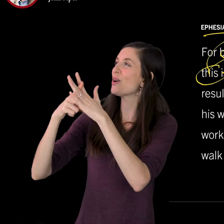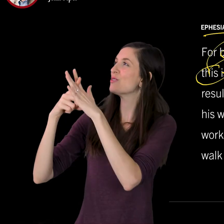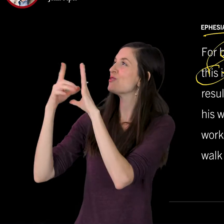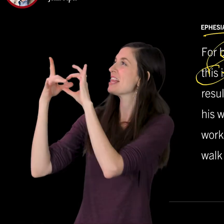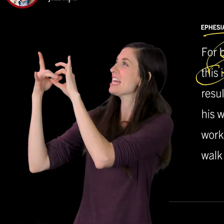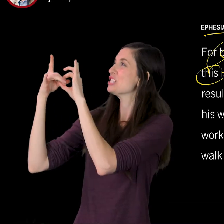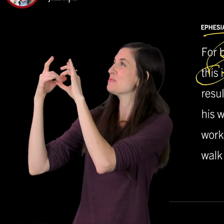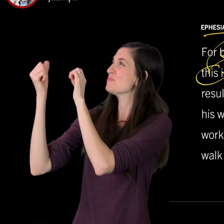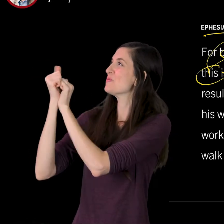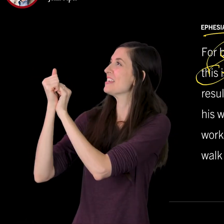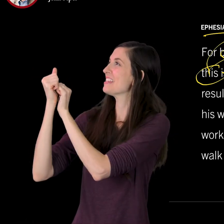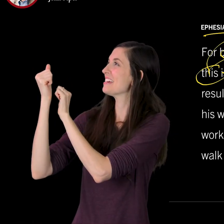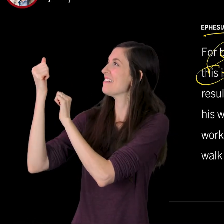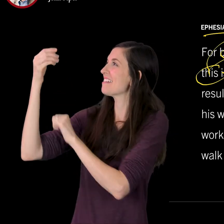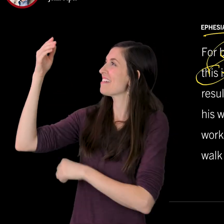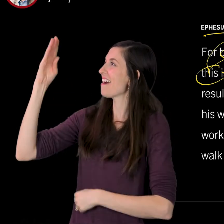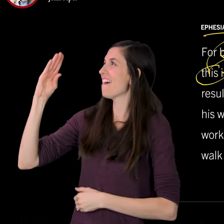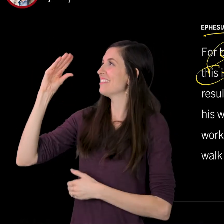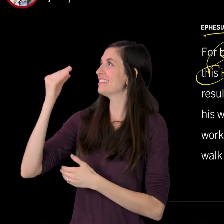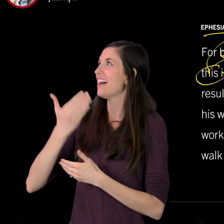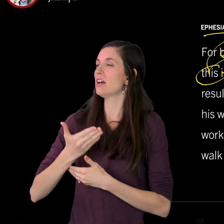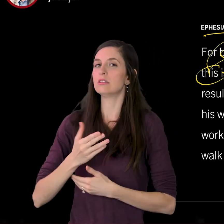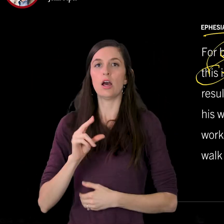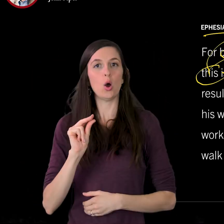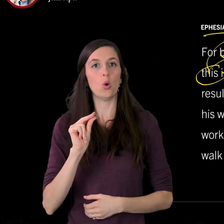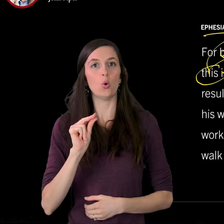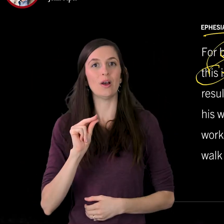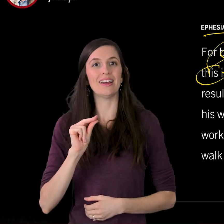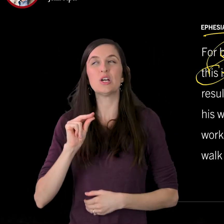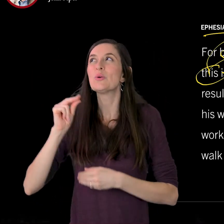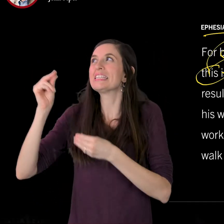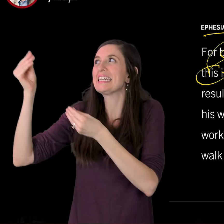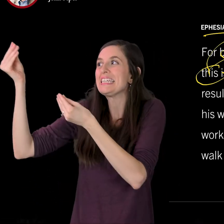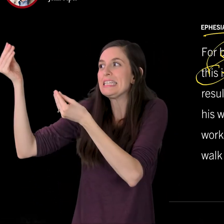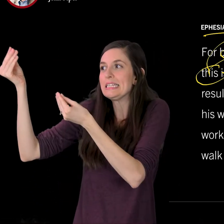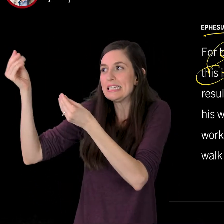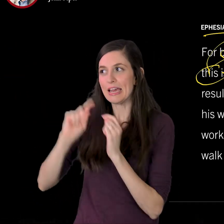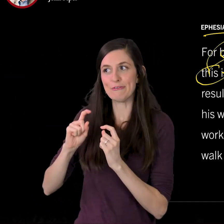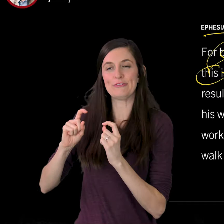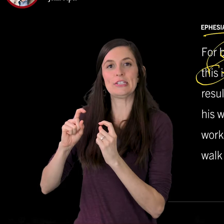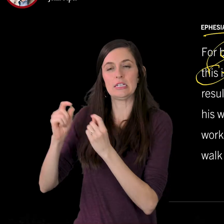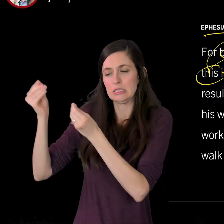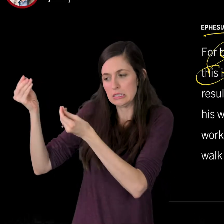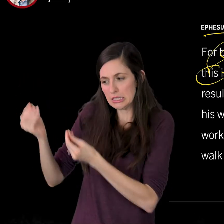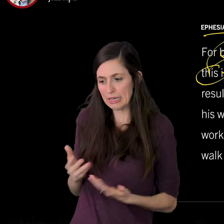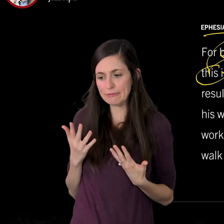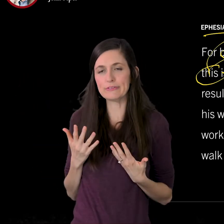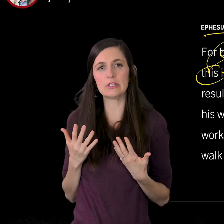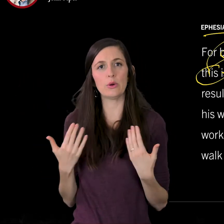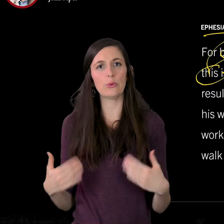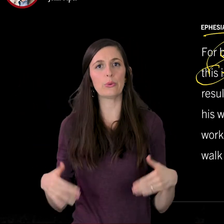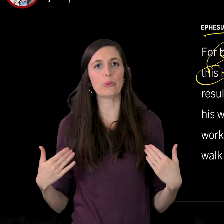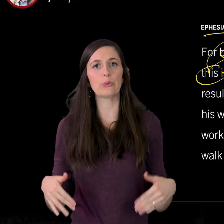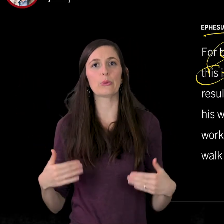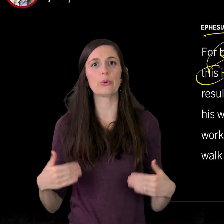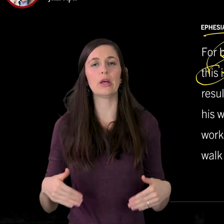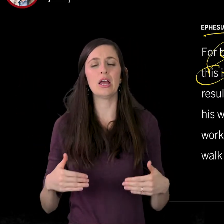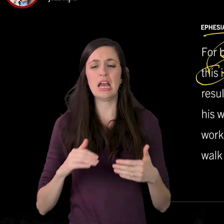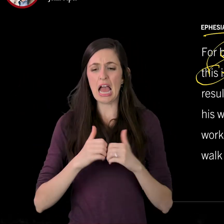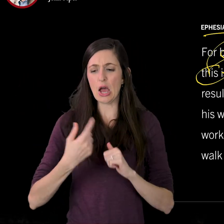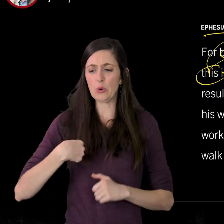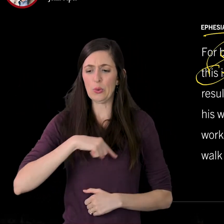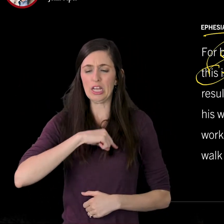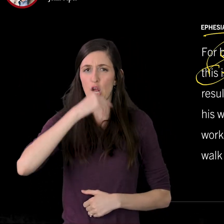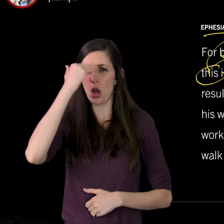Jesus. It was by grace and it was a gift. Now here's the ground. Here's the explanation and